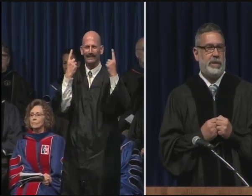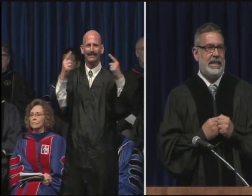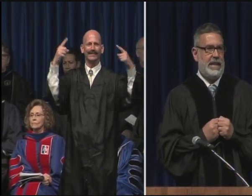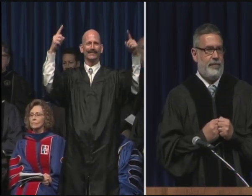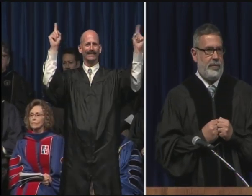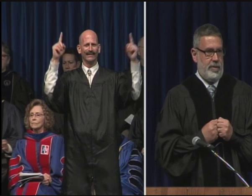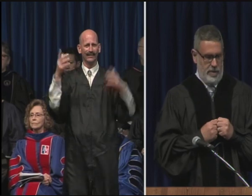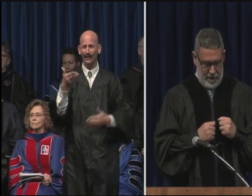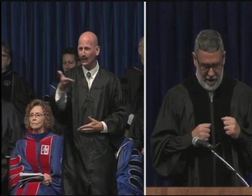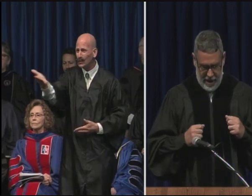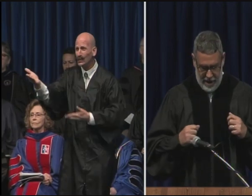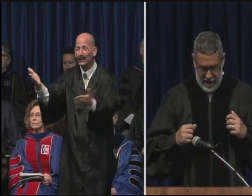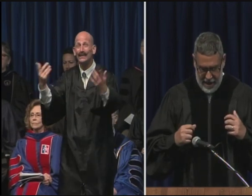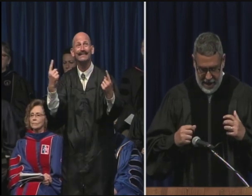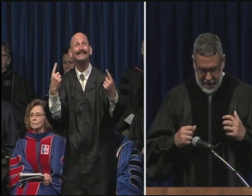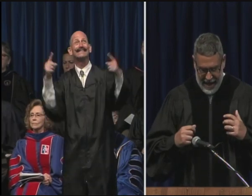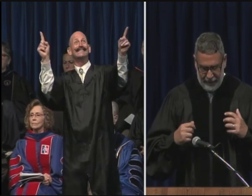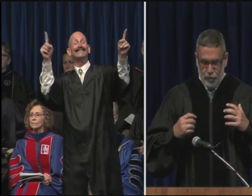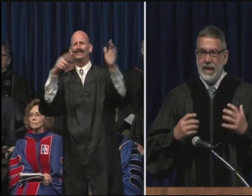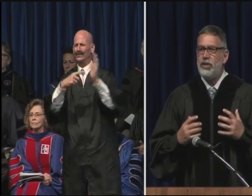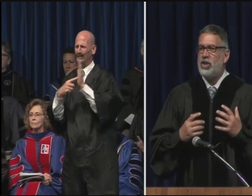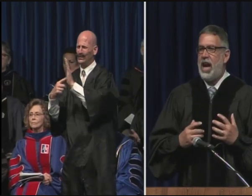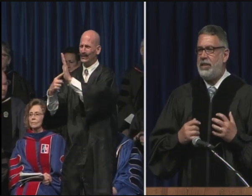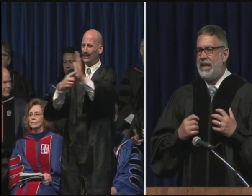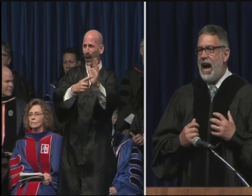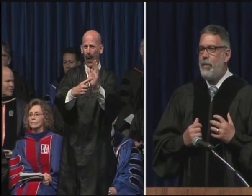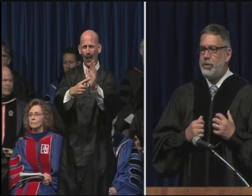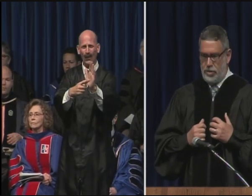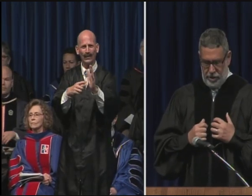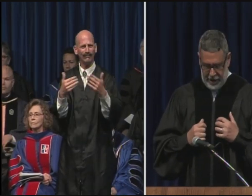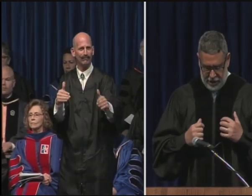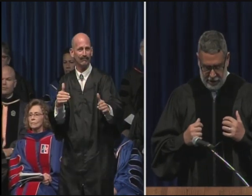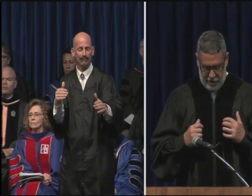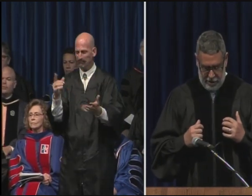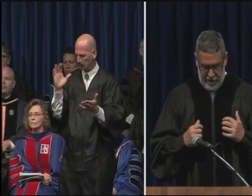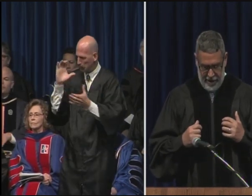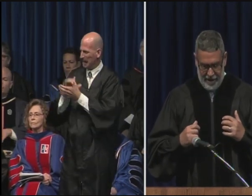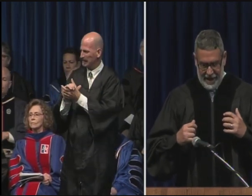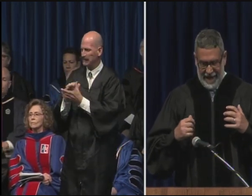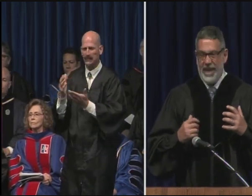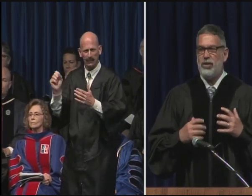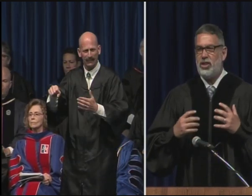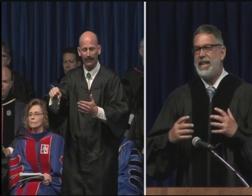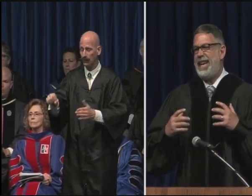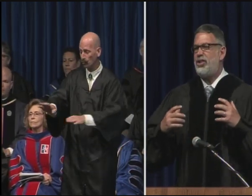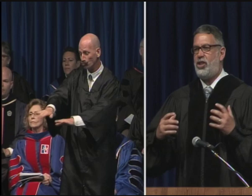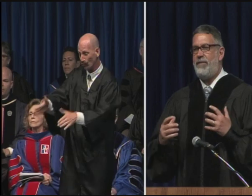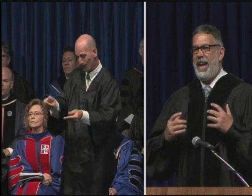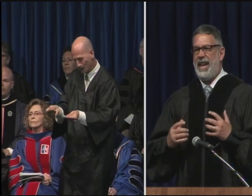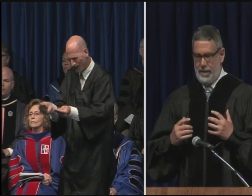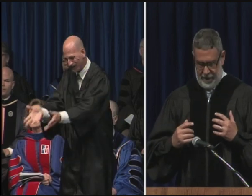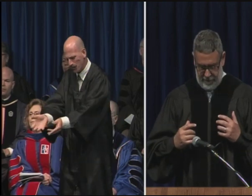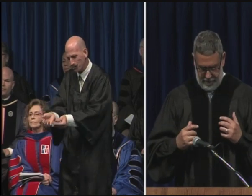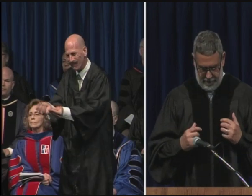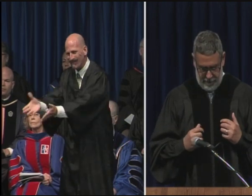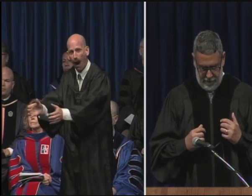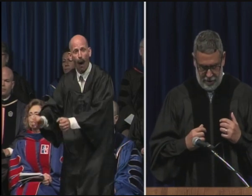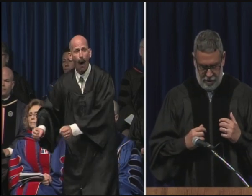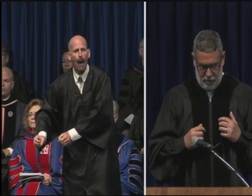belief that if you give a child an opportunity to learn, he or she can achieve anything. We